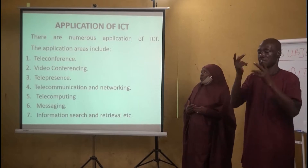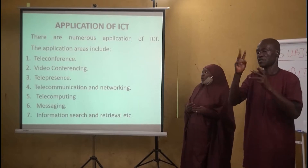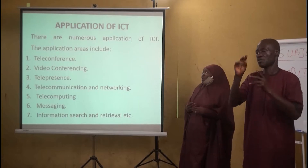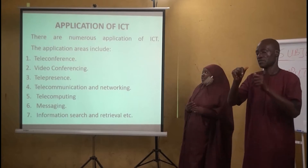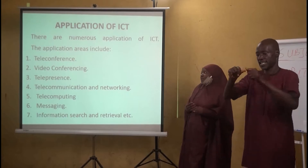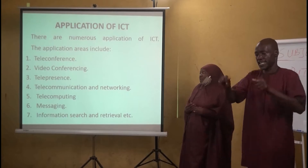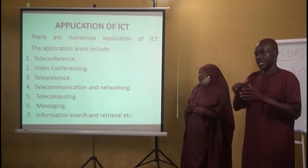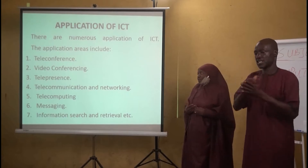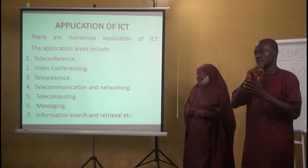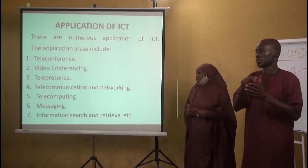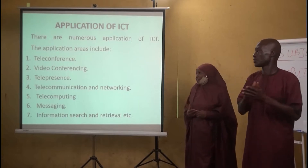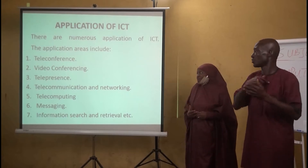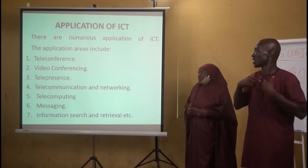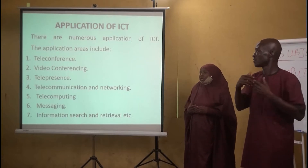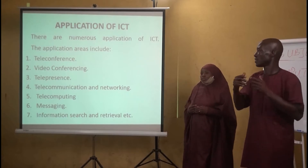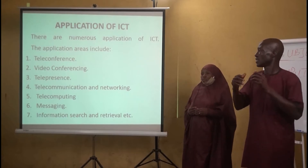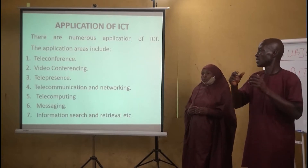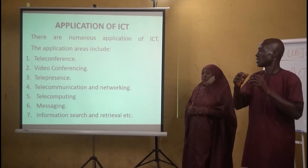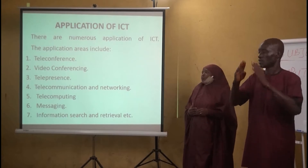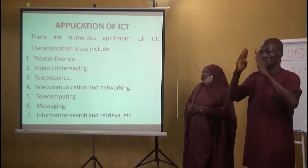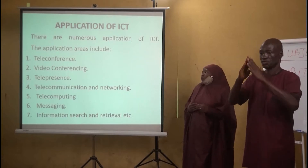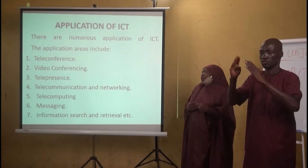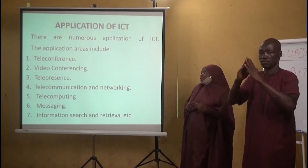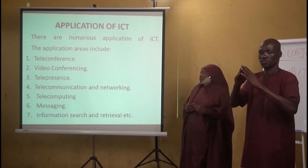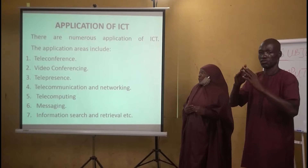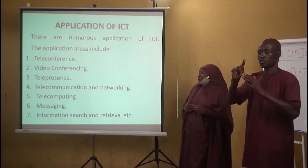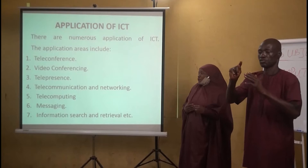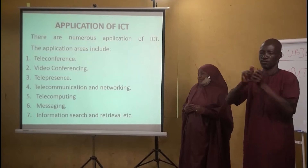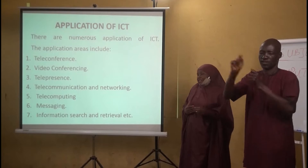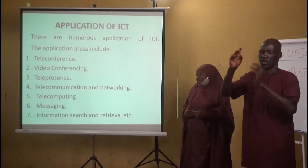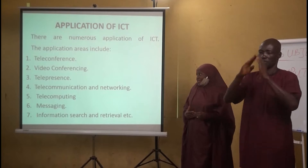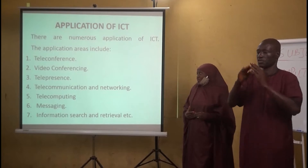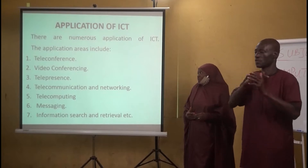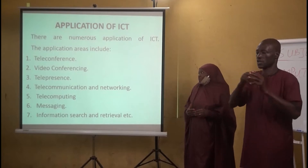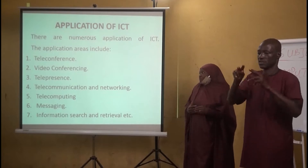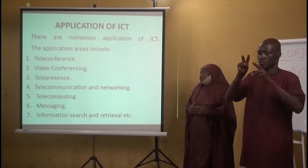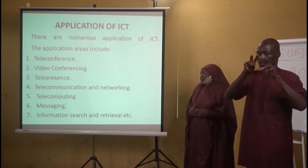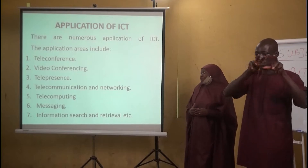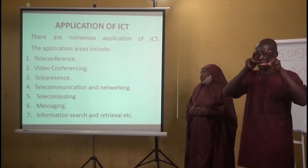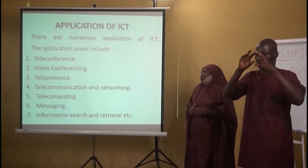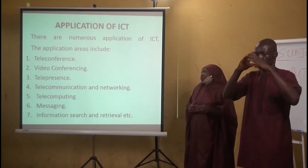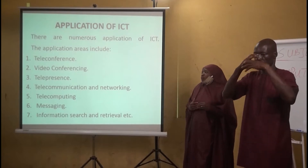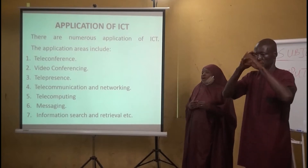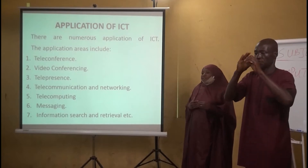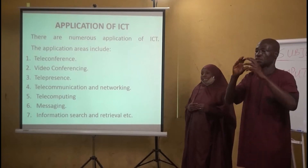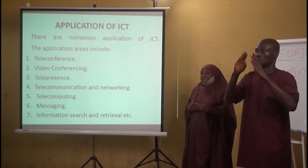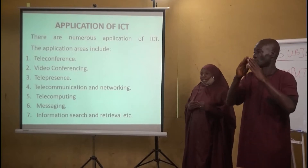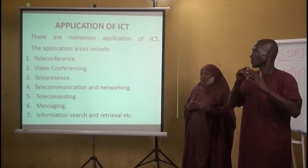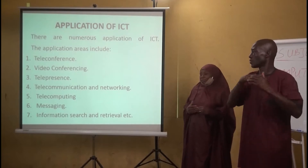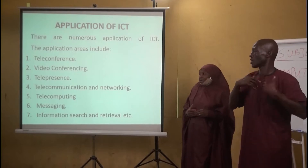have the teleconference. 2, we have video conferencing. 3, we have